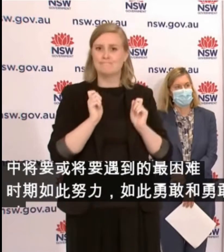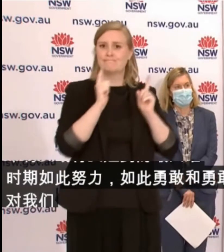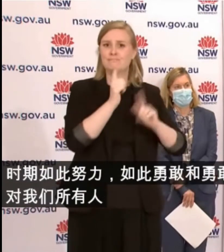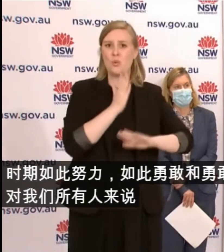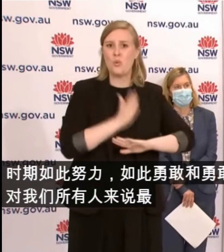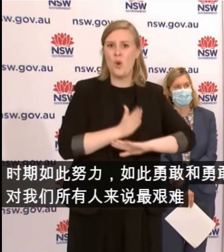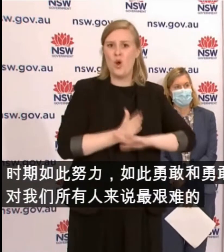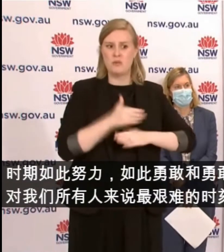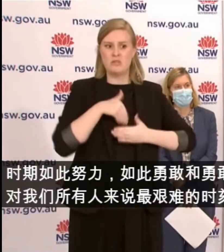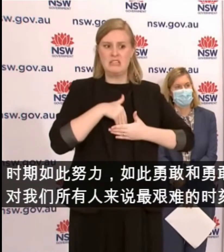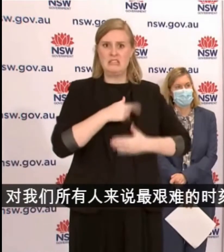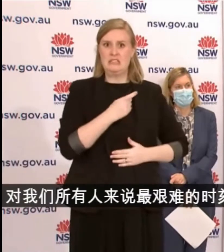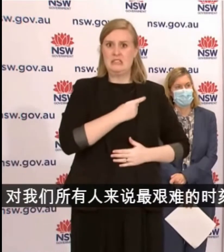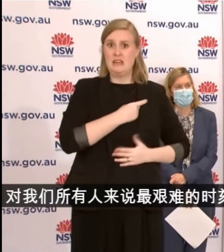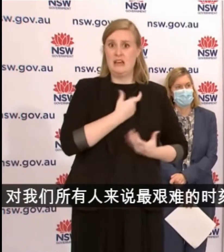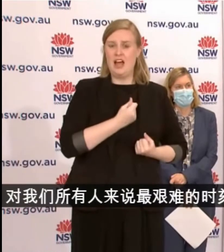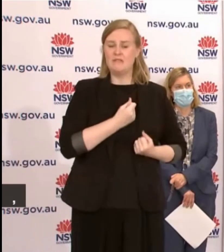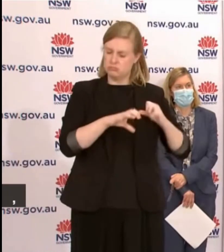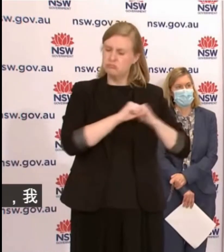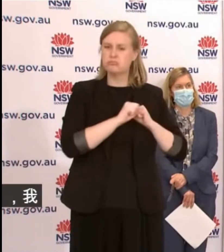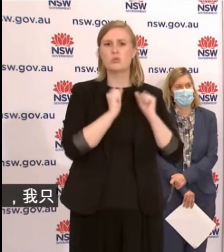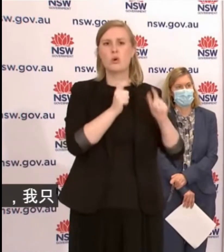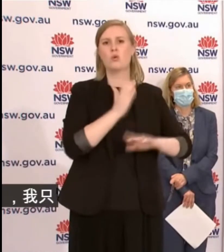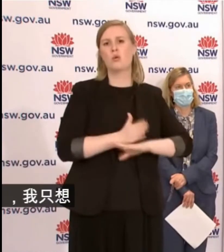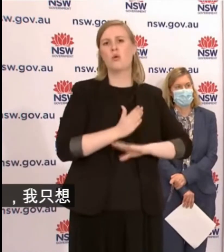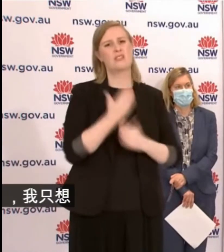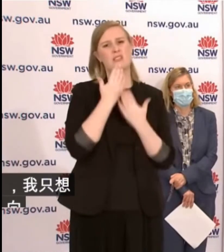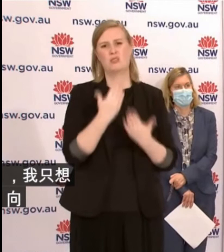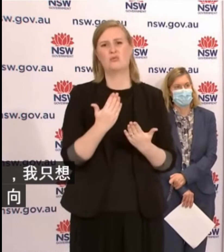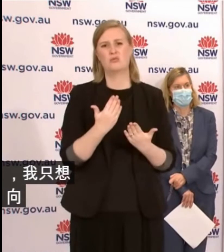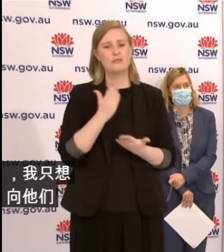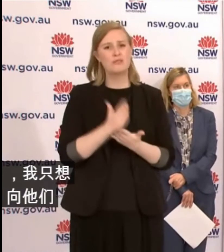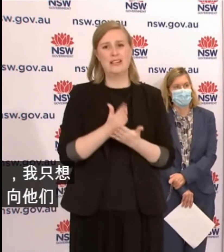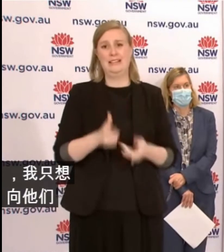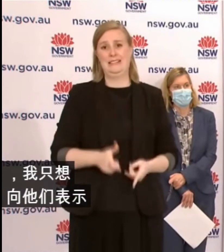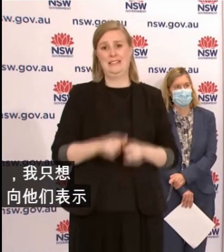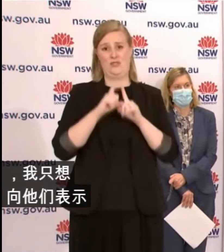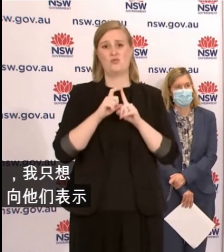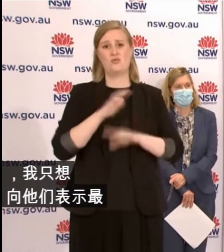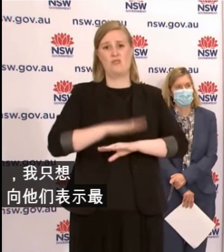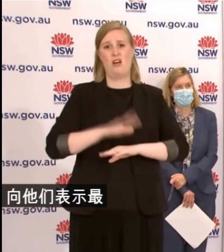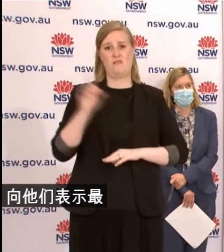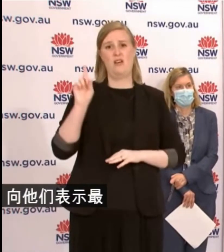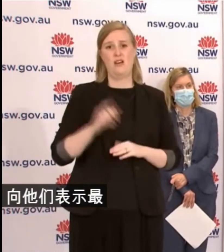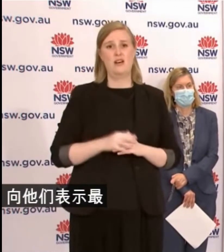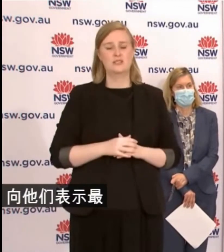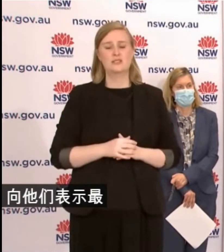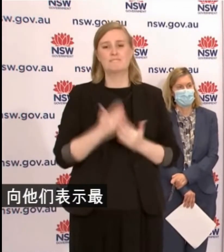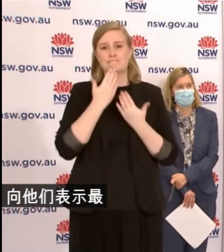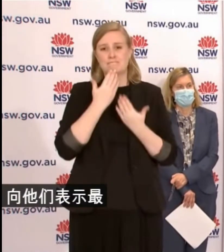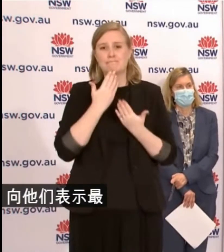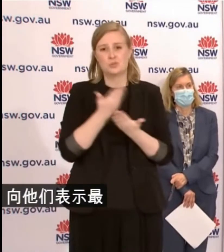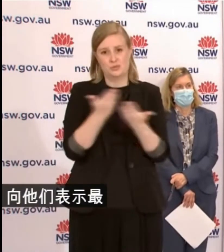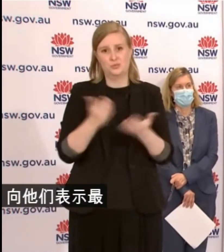is the most difficult time for all of us in our lives. And I just want to extend our deepest gratitude to them. And whilst the system is under pressure,